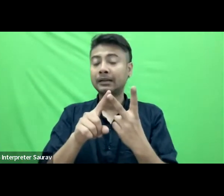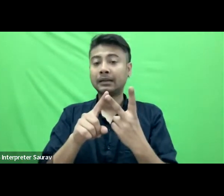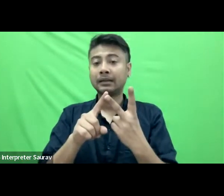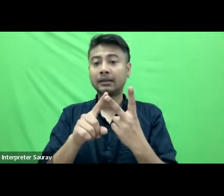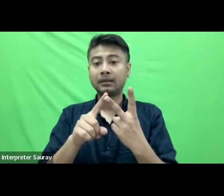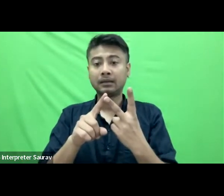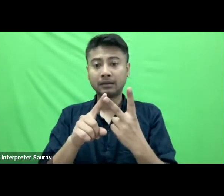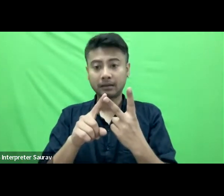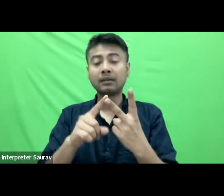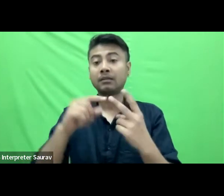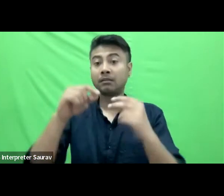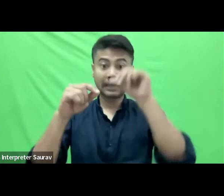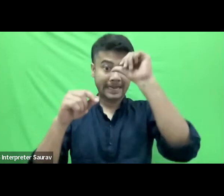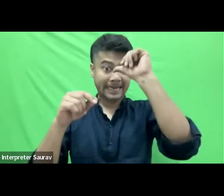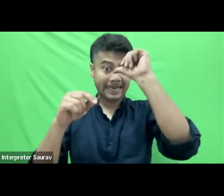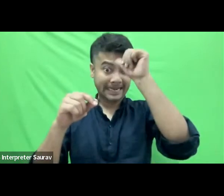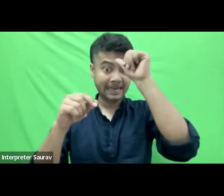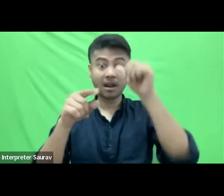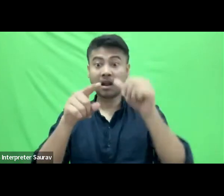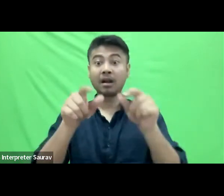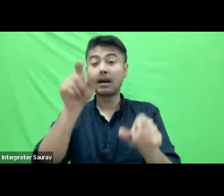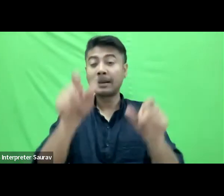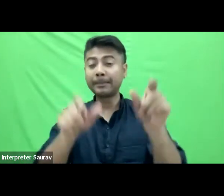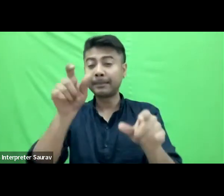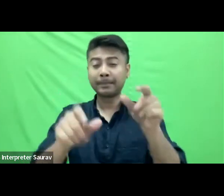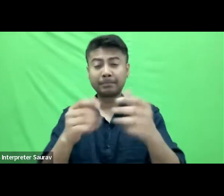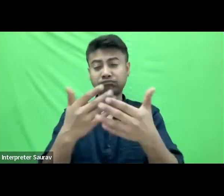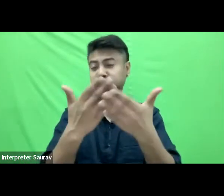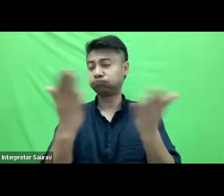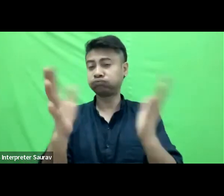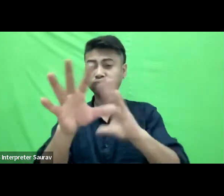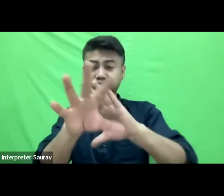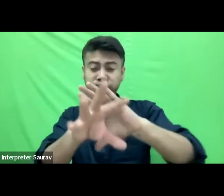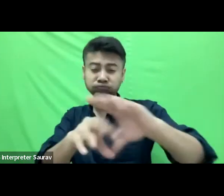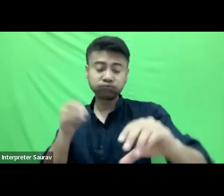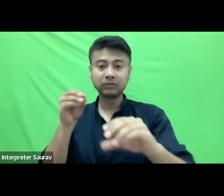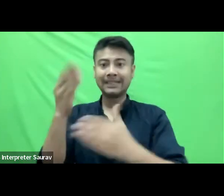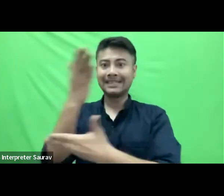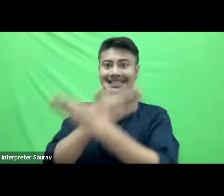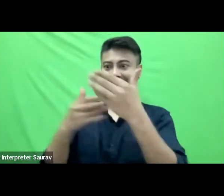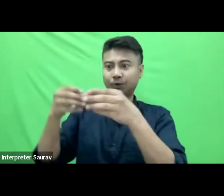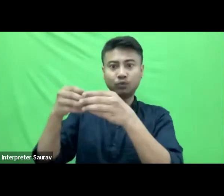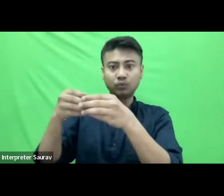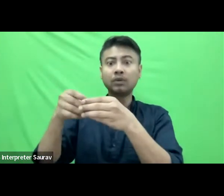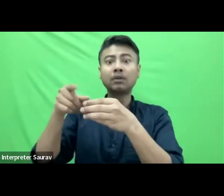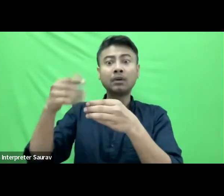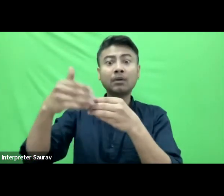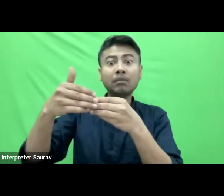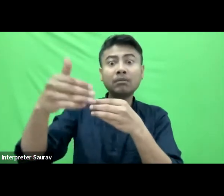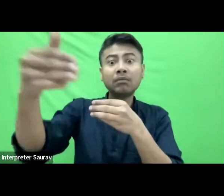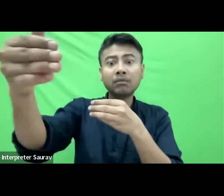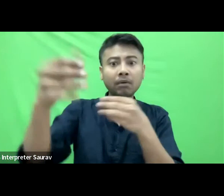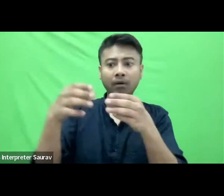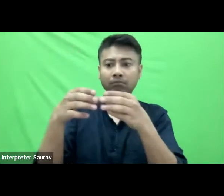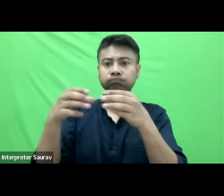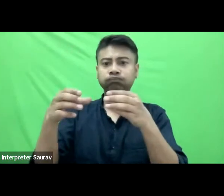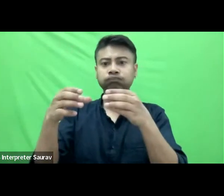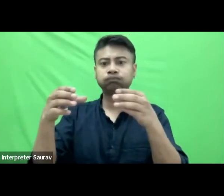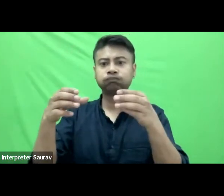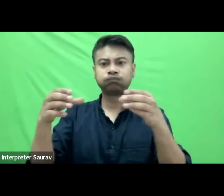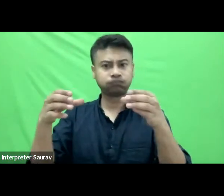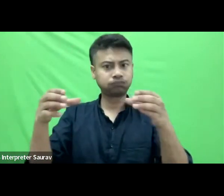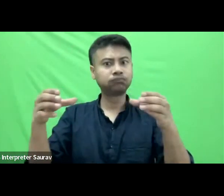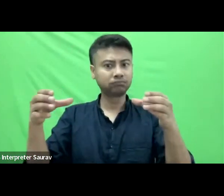of the overall population is expected to increase as we move forward due to a number of different